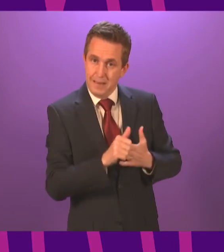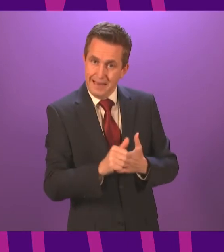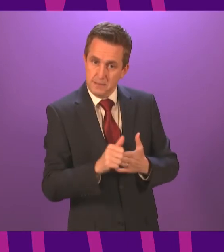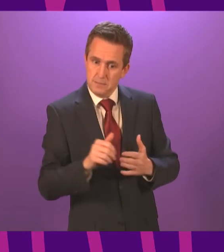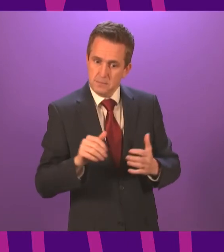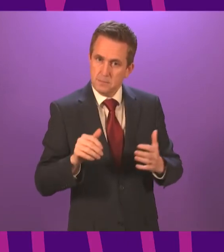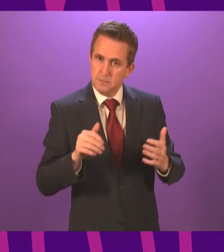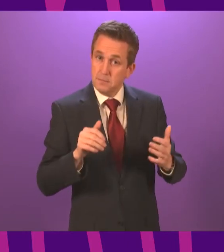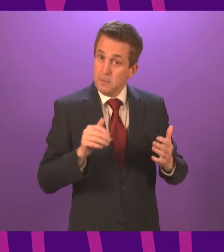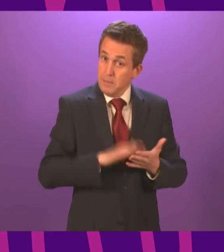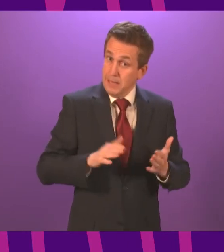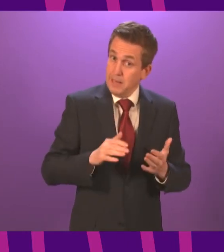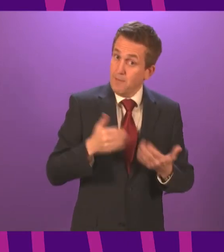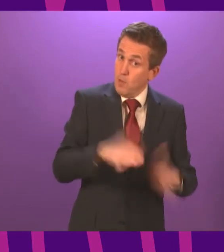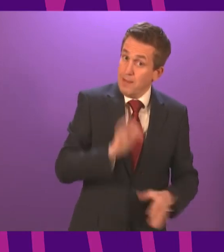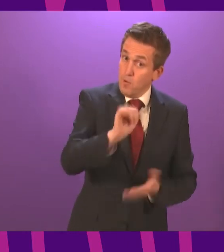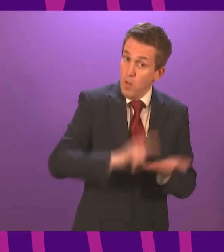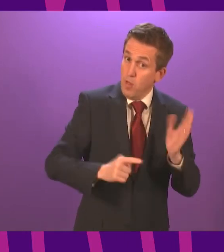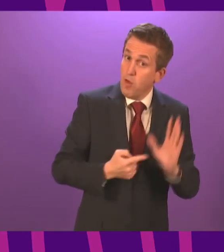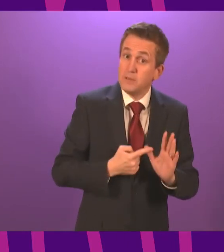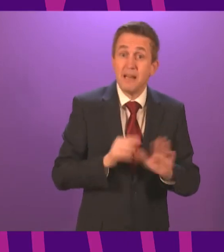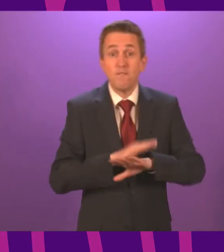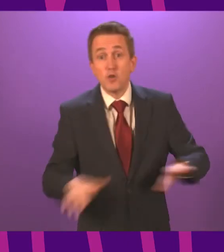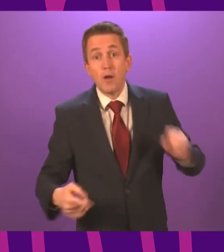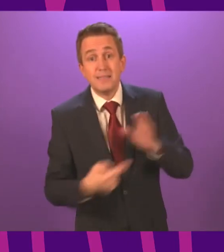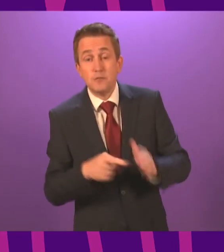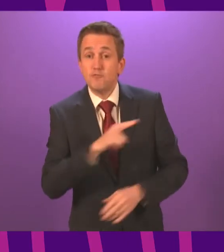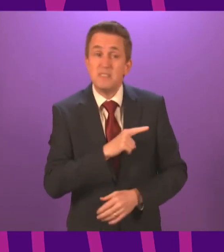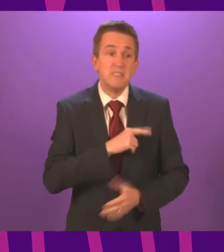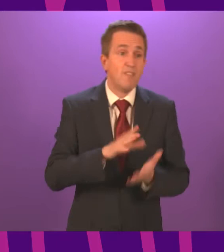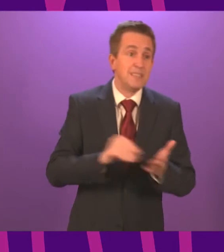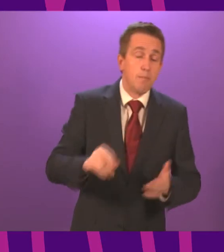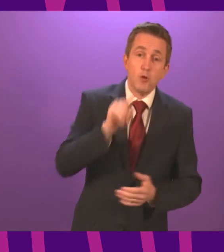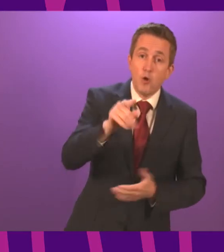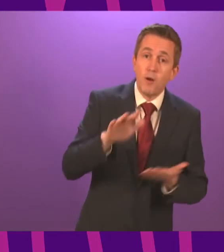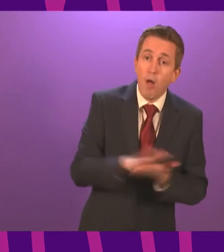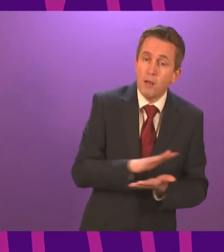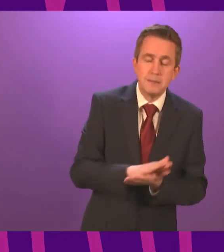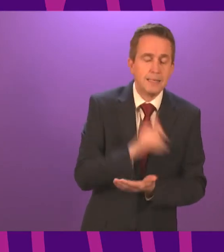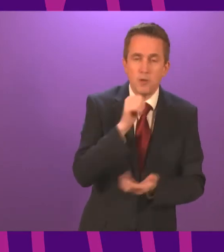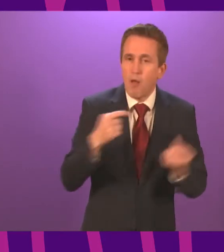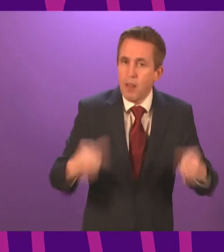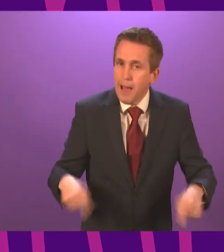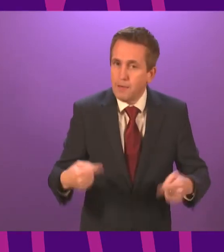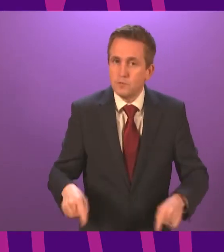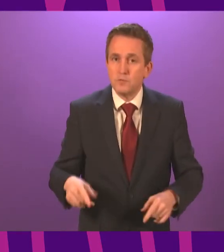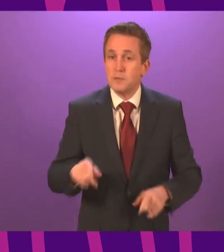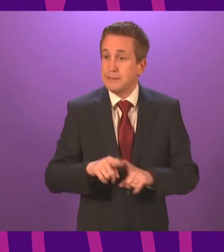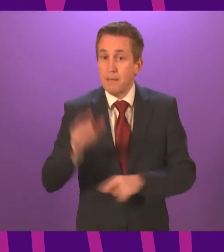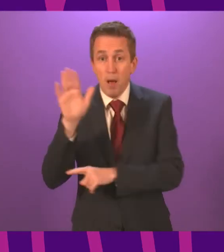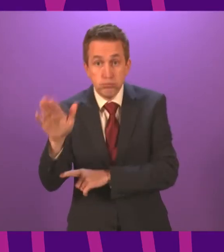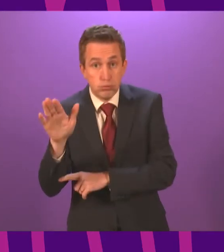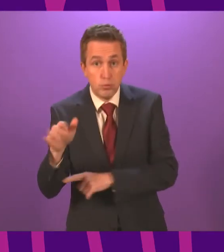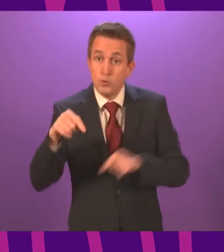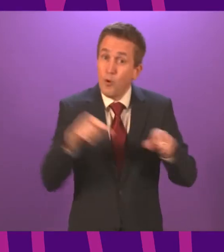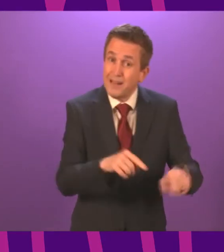law, is that leaving your local authority areas for a non-essential reason, such as a holiday, is not allowed. That applies to holidays abroad just as it does to